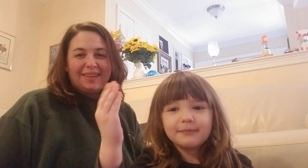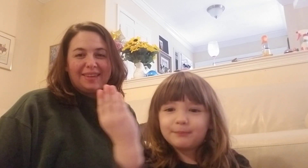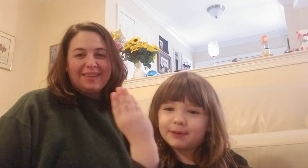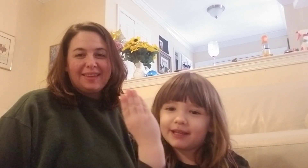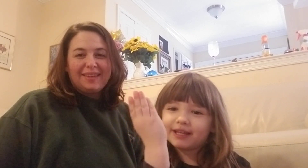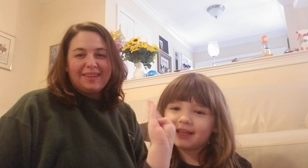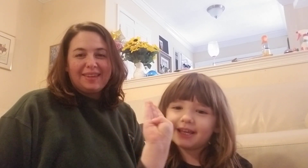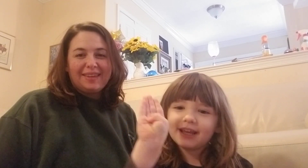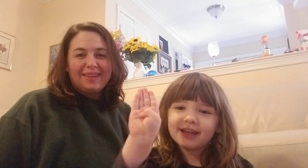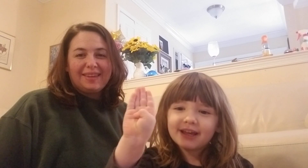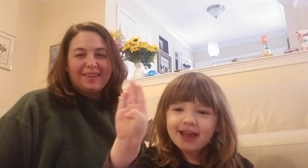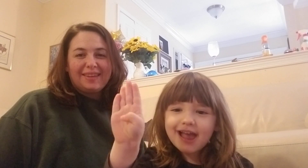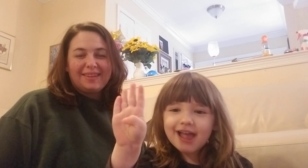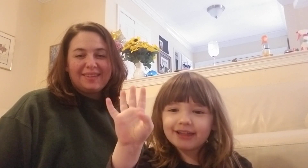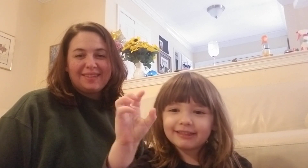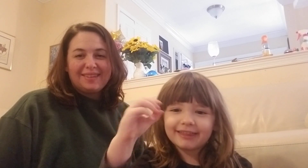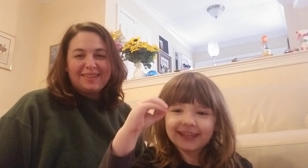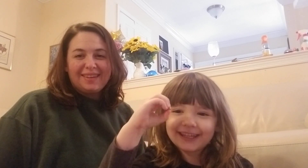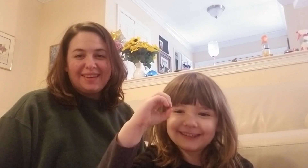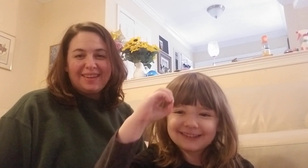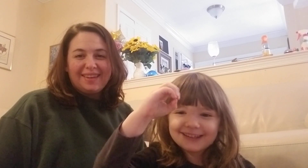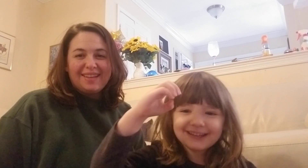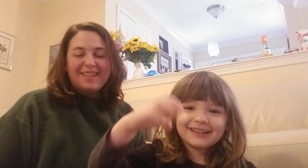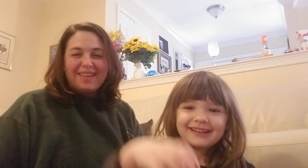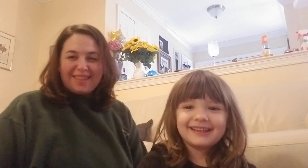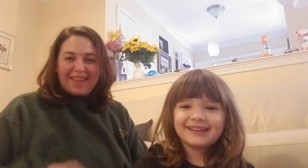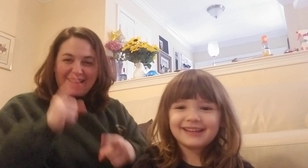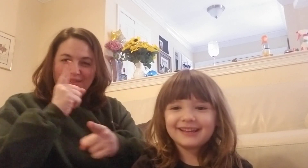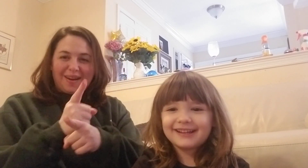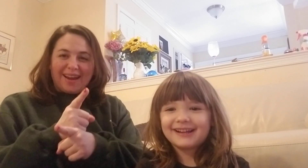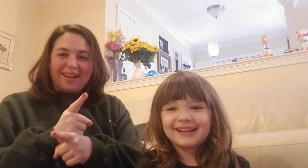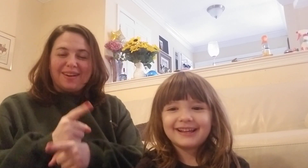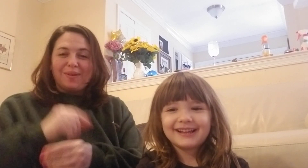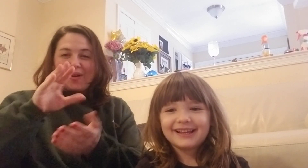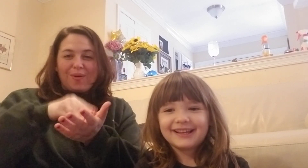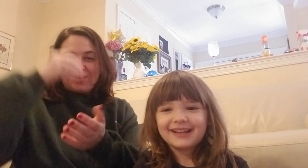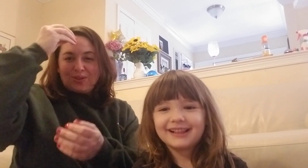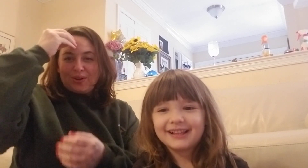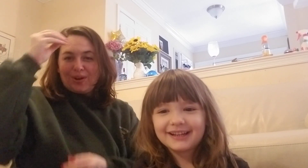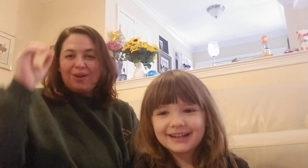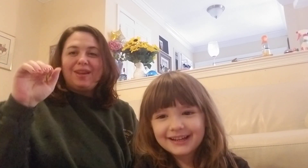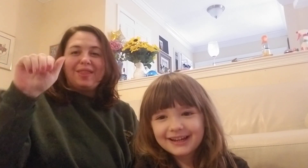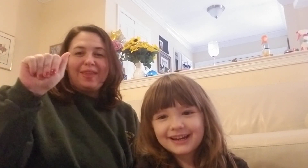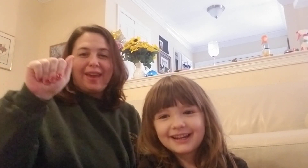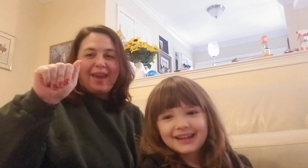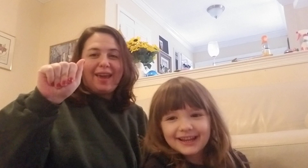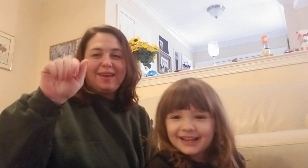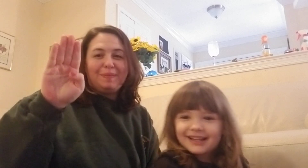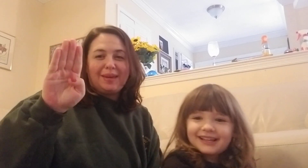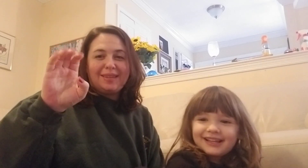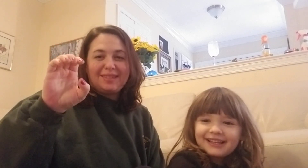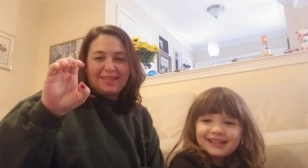B, and C's. That's right. We're going to learn the A, B,